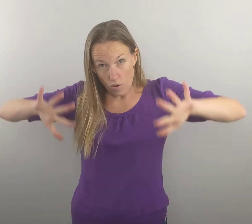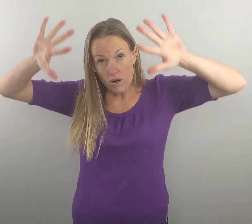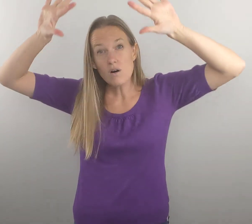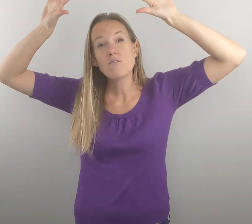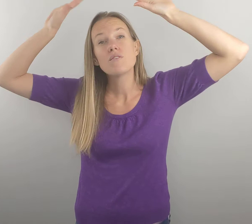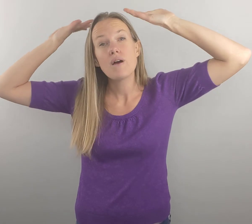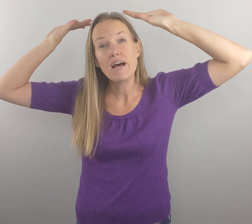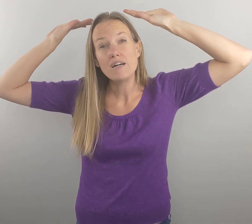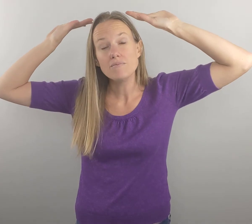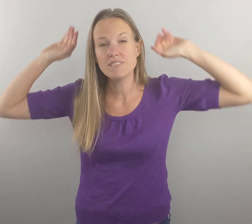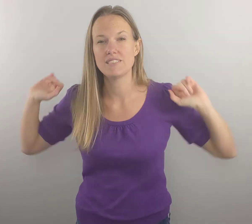or overwhelms,